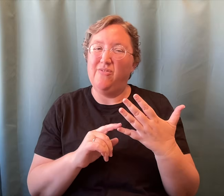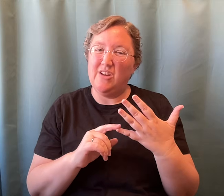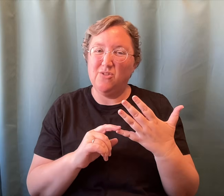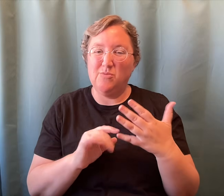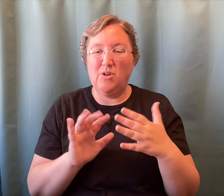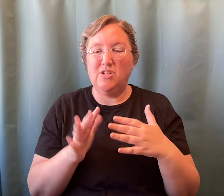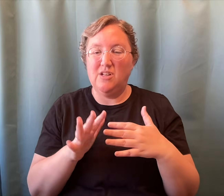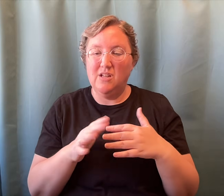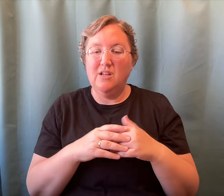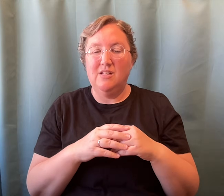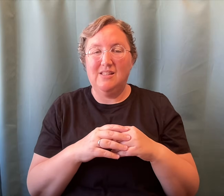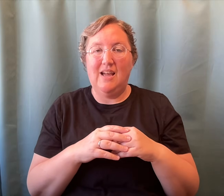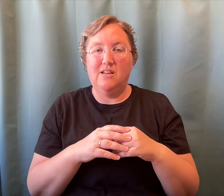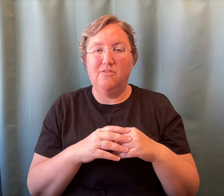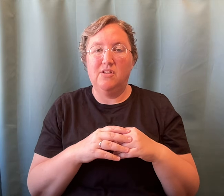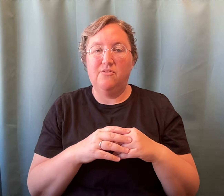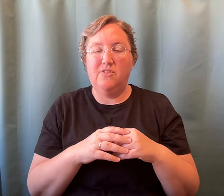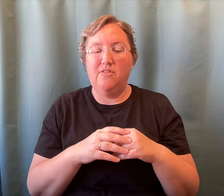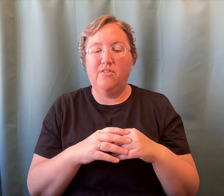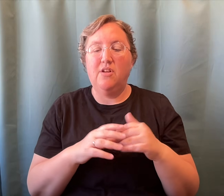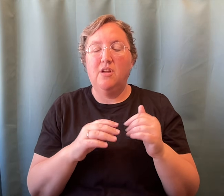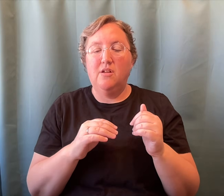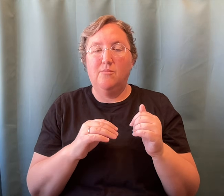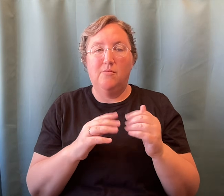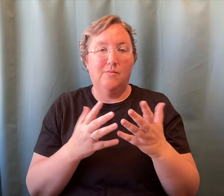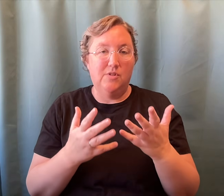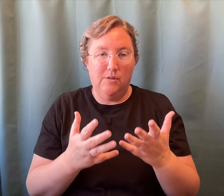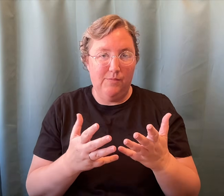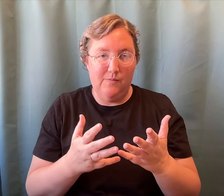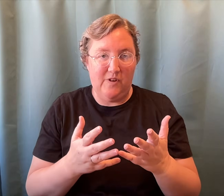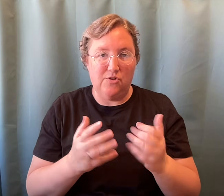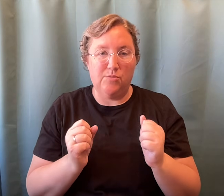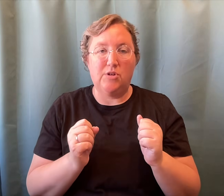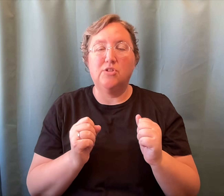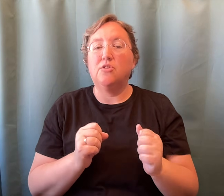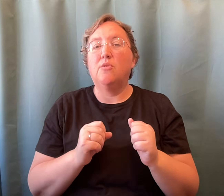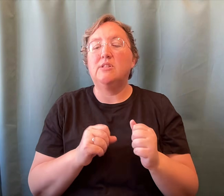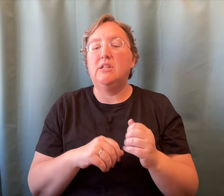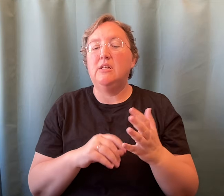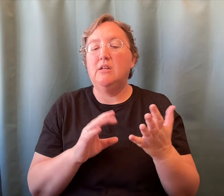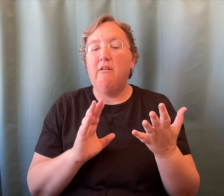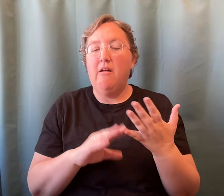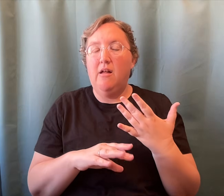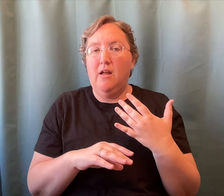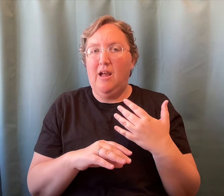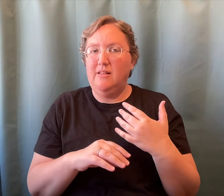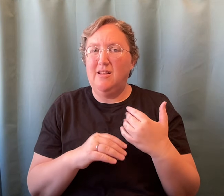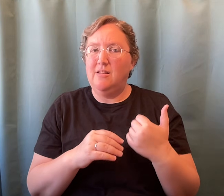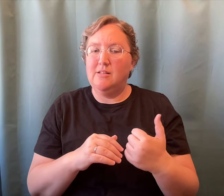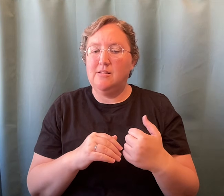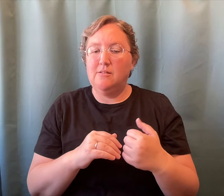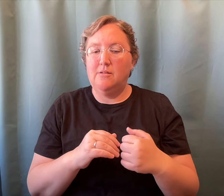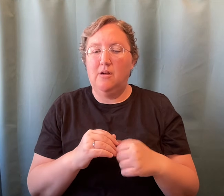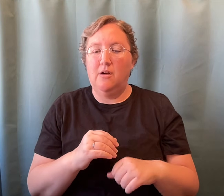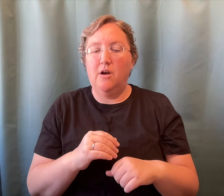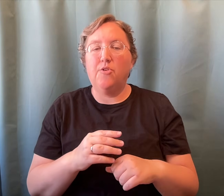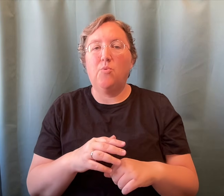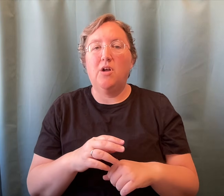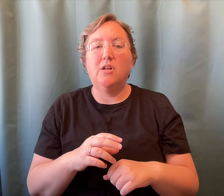facial expression. It's kind of a 5th. Facial expressions aren't always needed. And then this other one